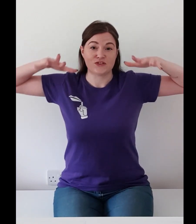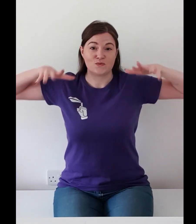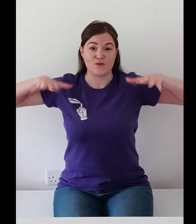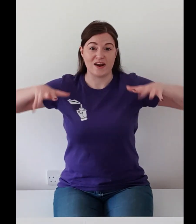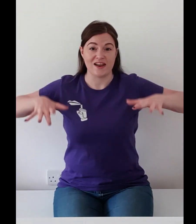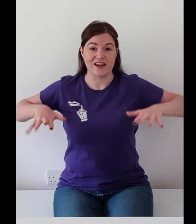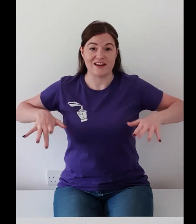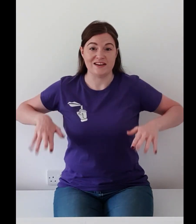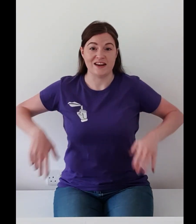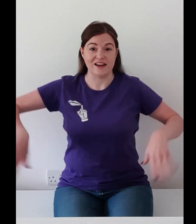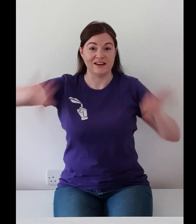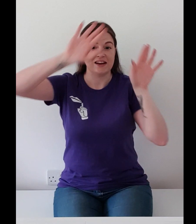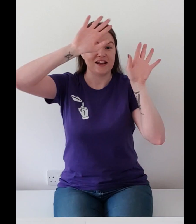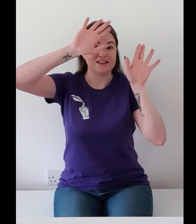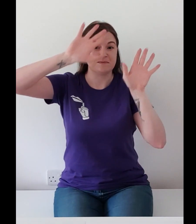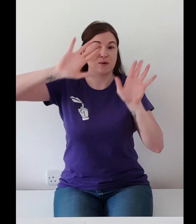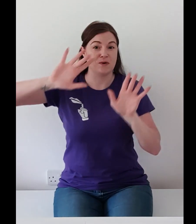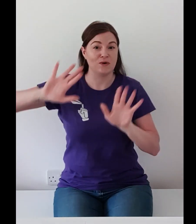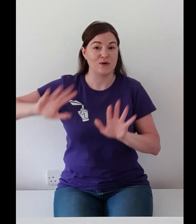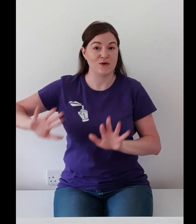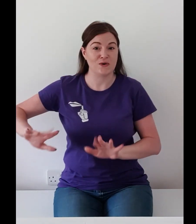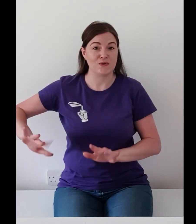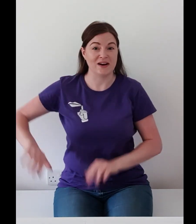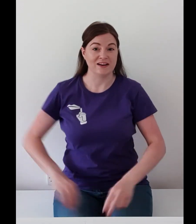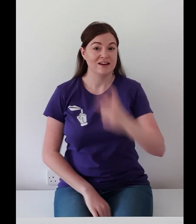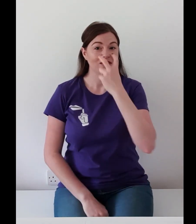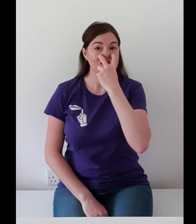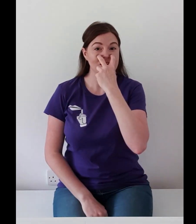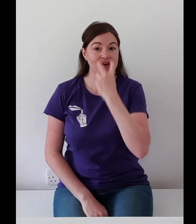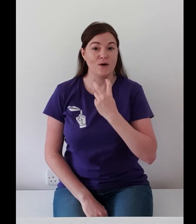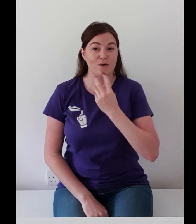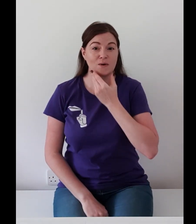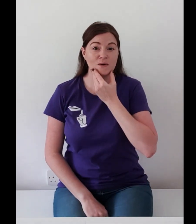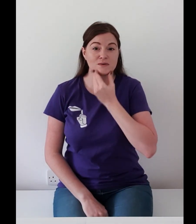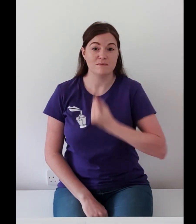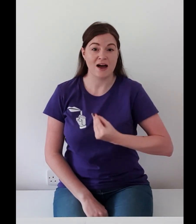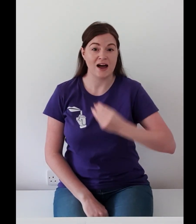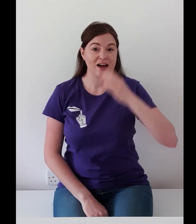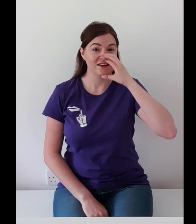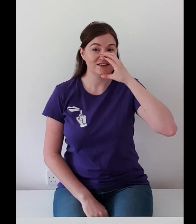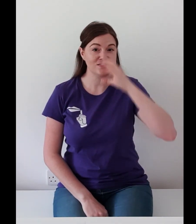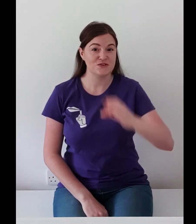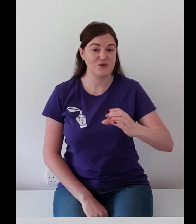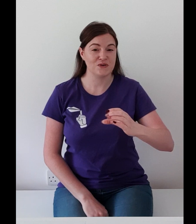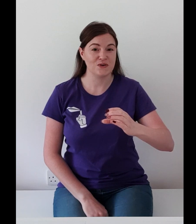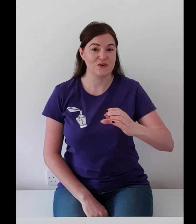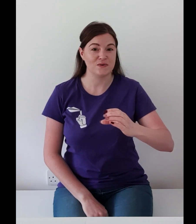It's raining, it's pouring, the old man is